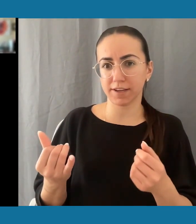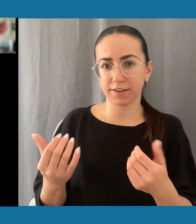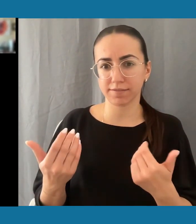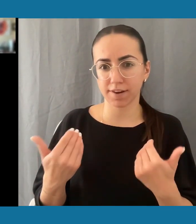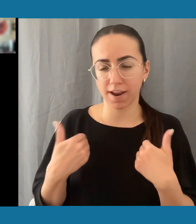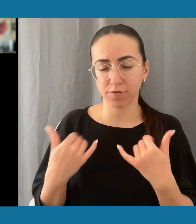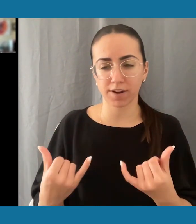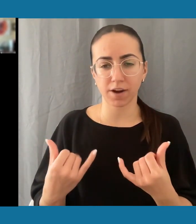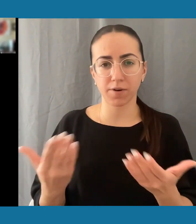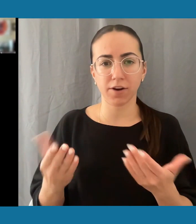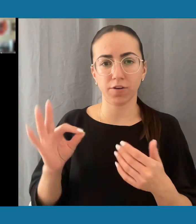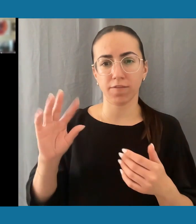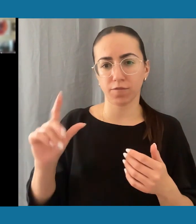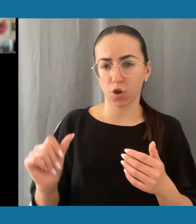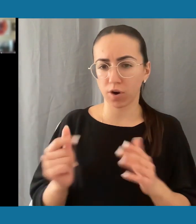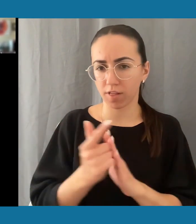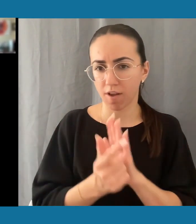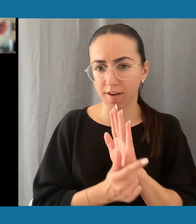under